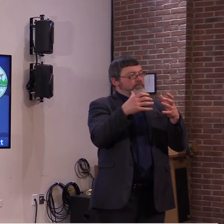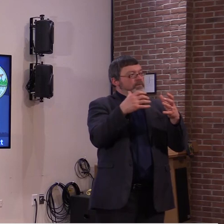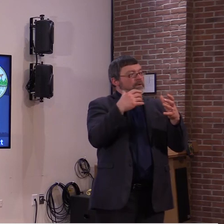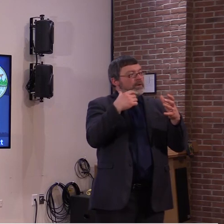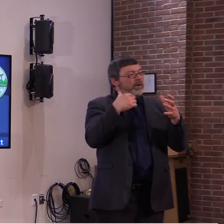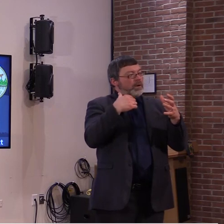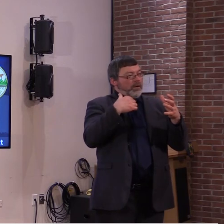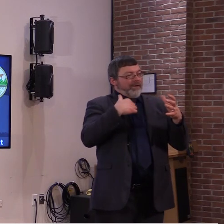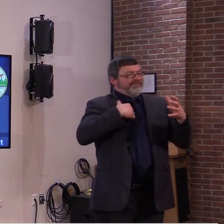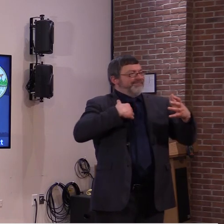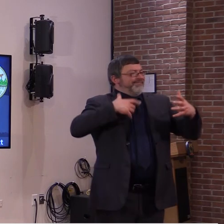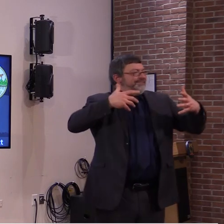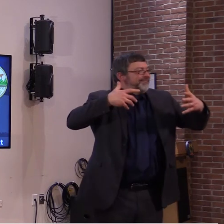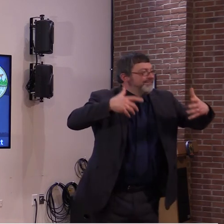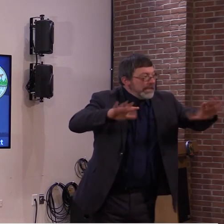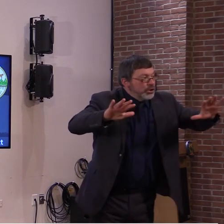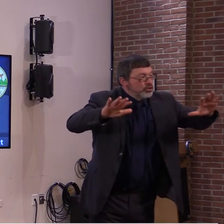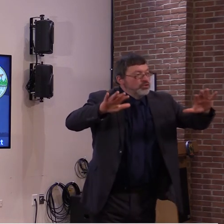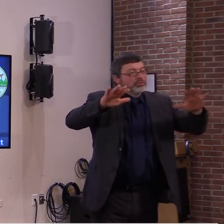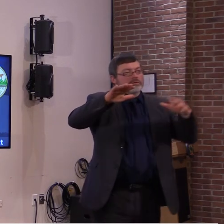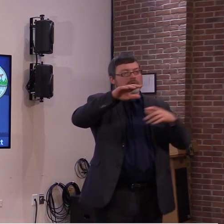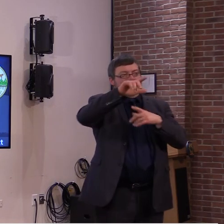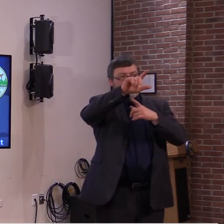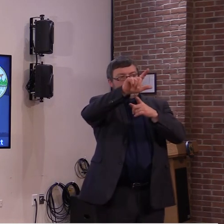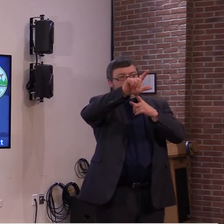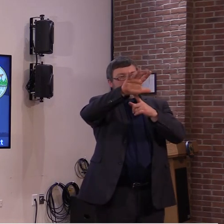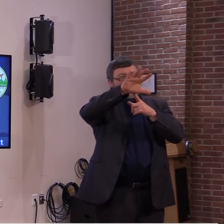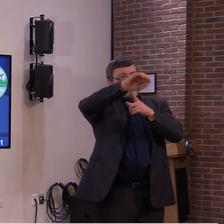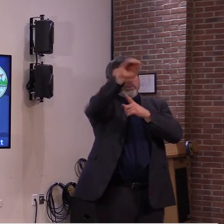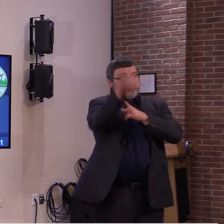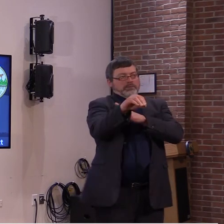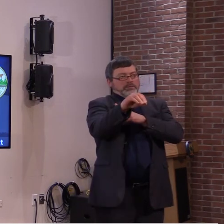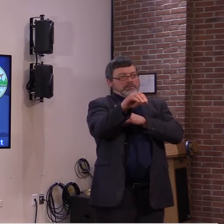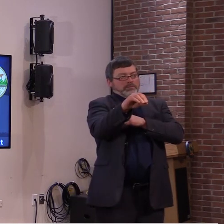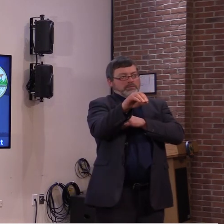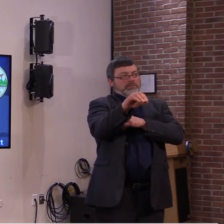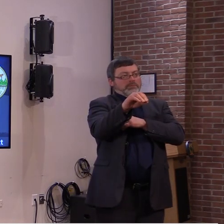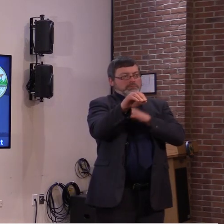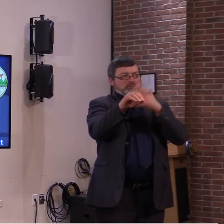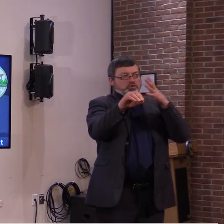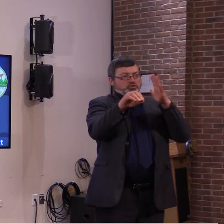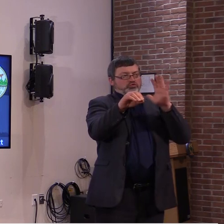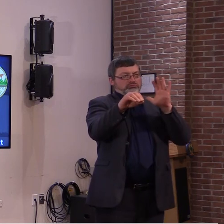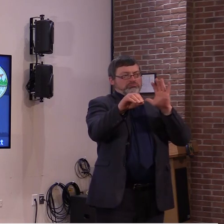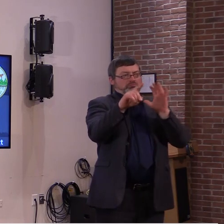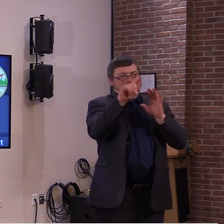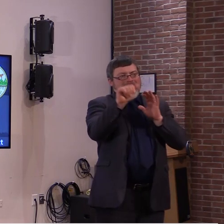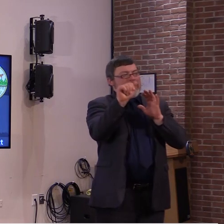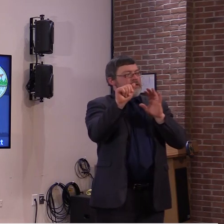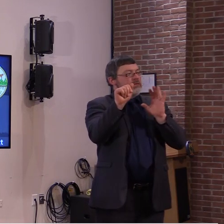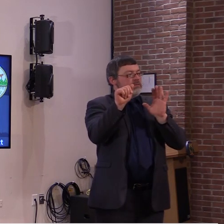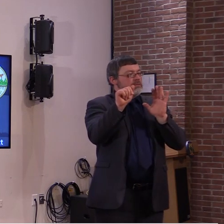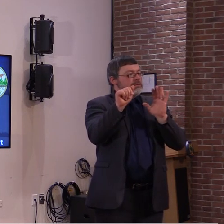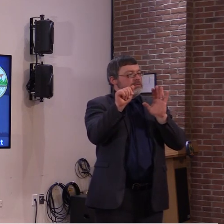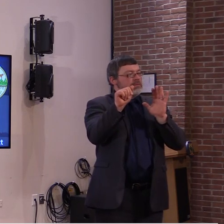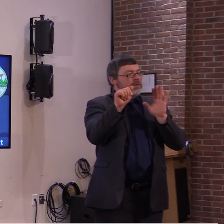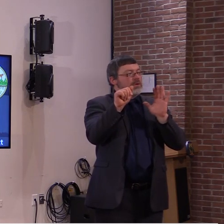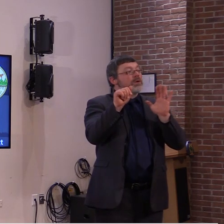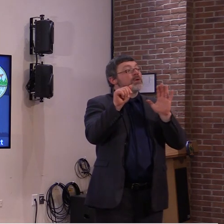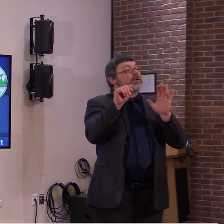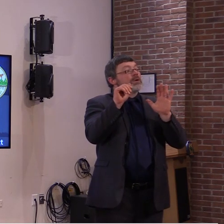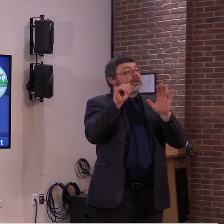And if I remember correctly, I think Walgreens and Kinney's have been particularly